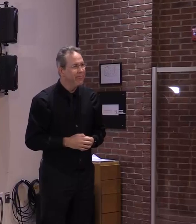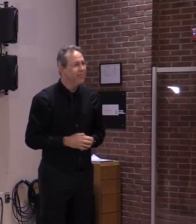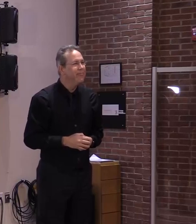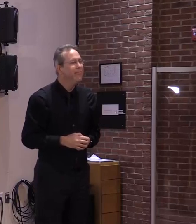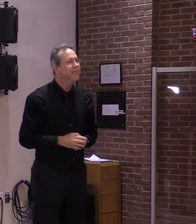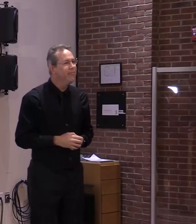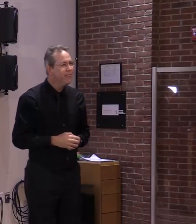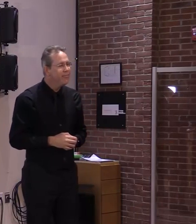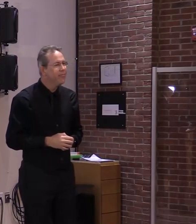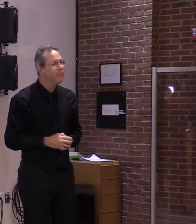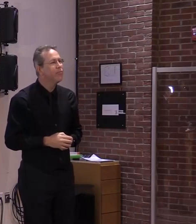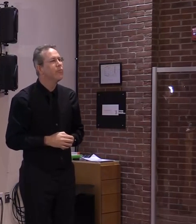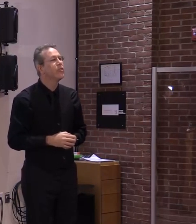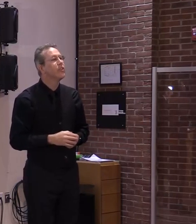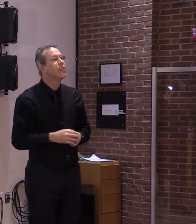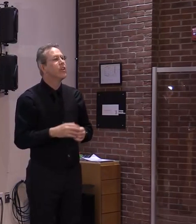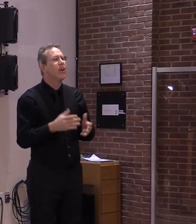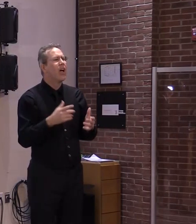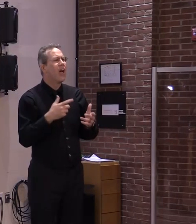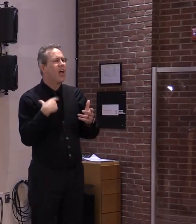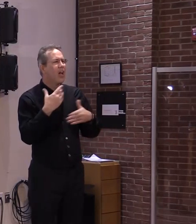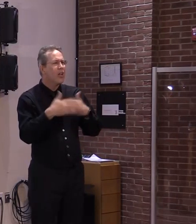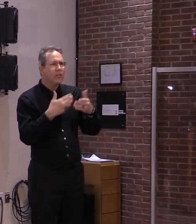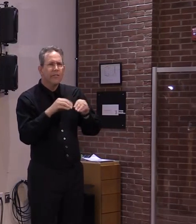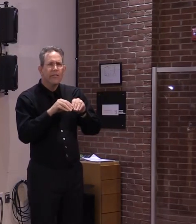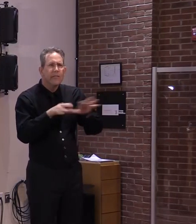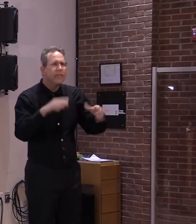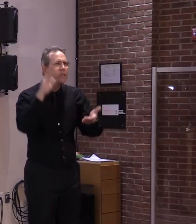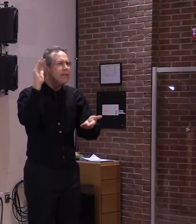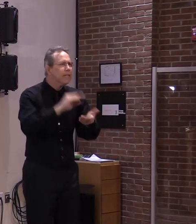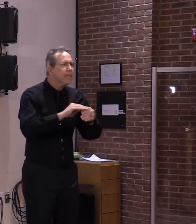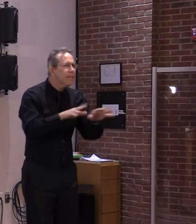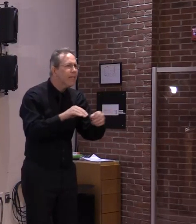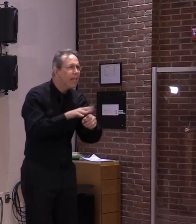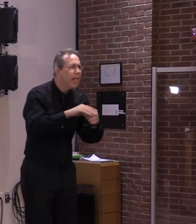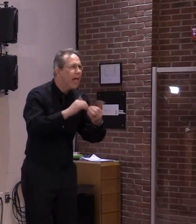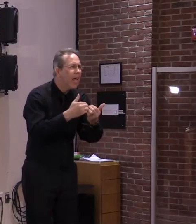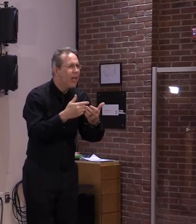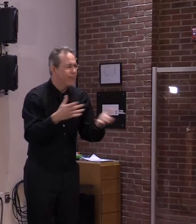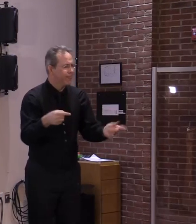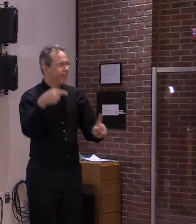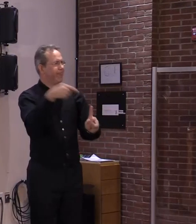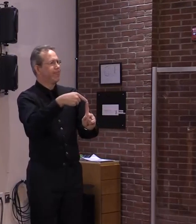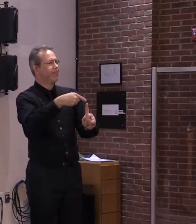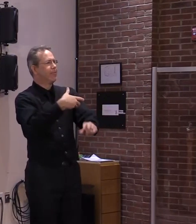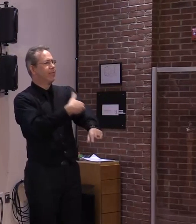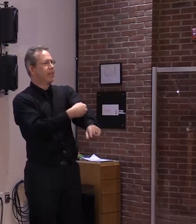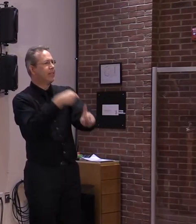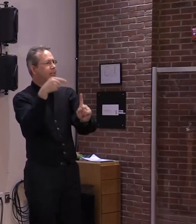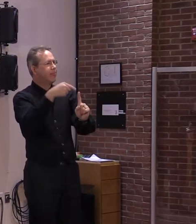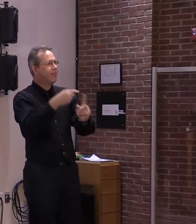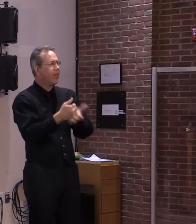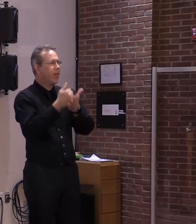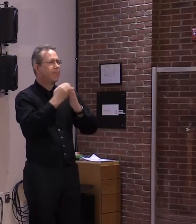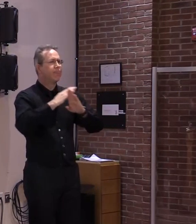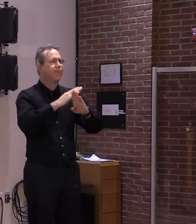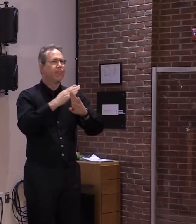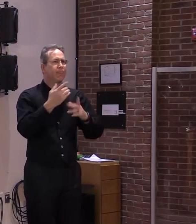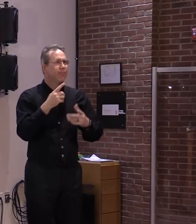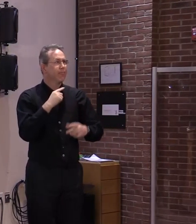key to ending the pandemic is for all of us to get vaccinated. This individual action will have a significant collective